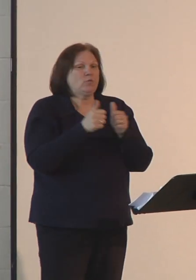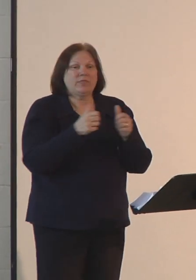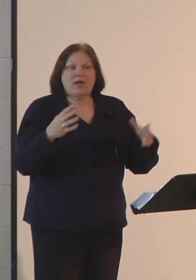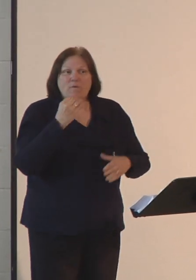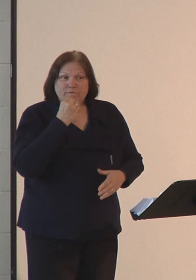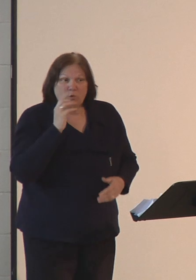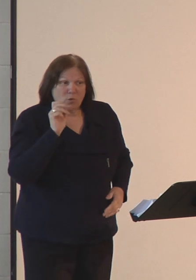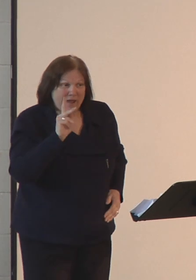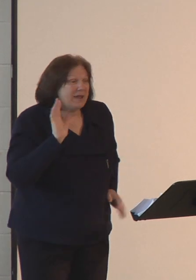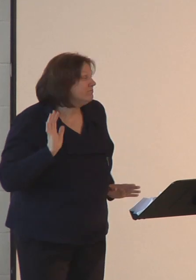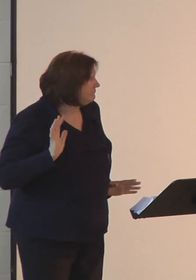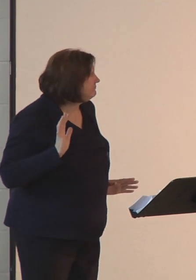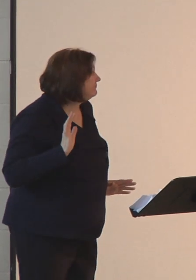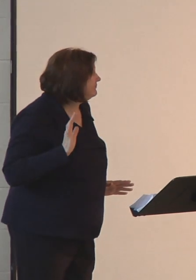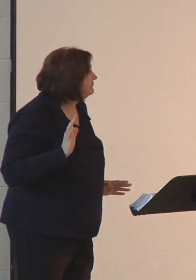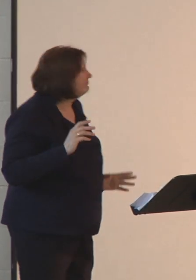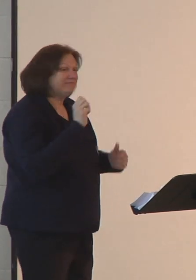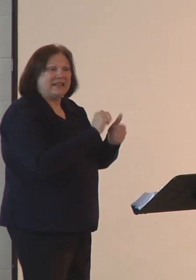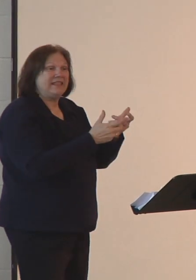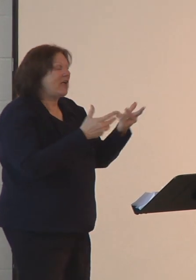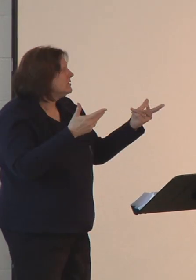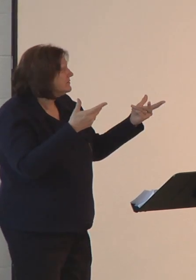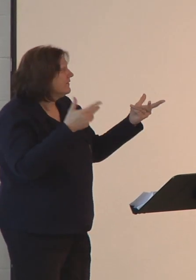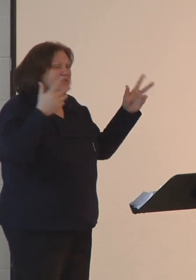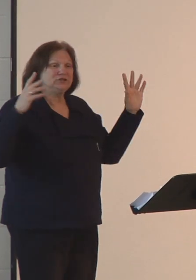to eat. Anything else, Heather?